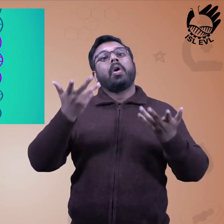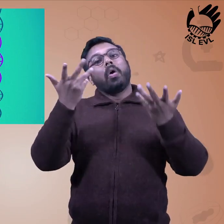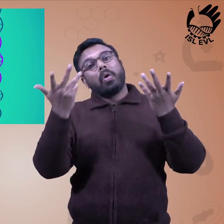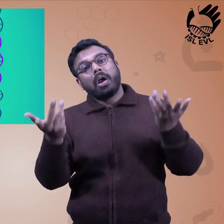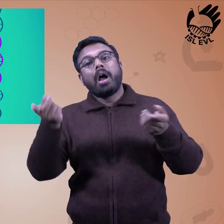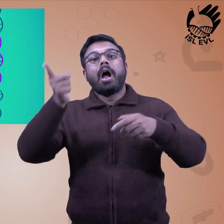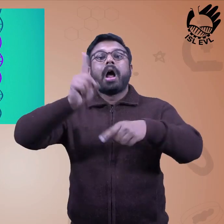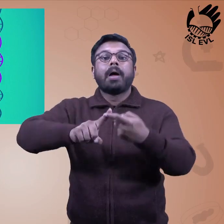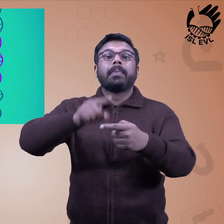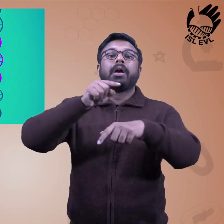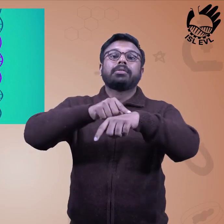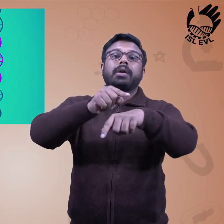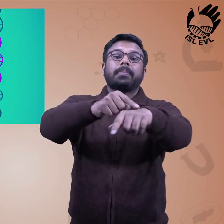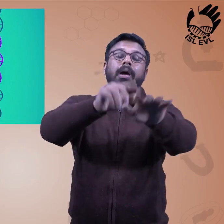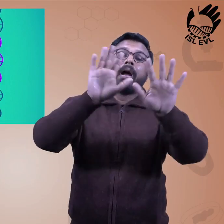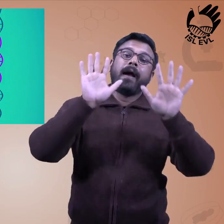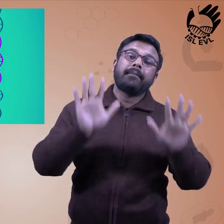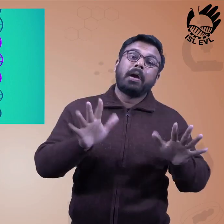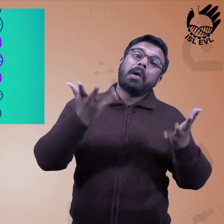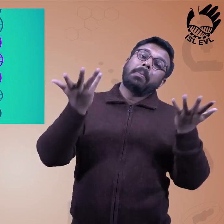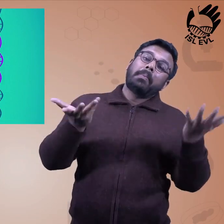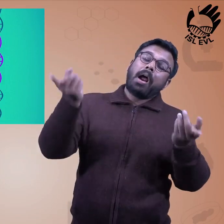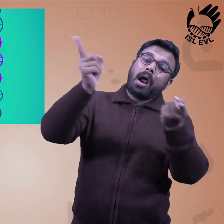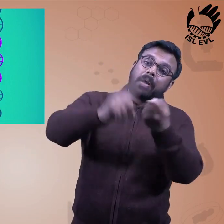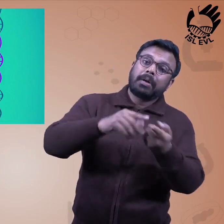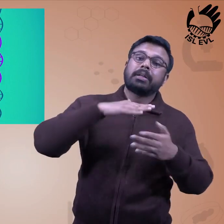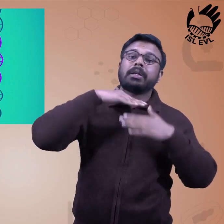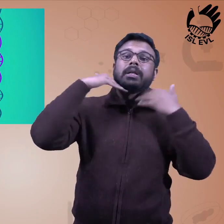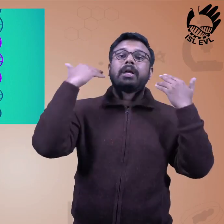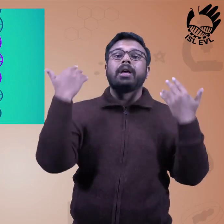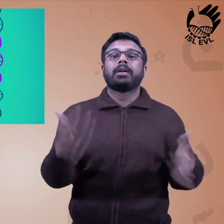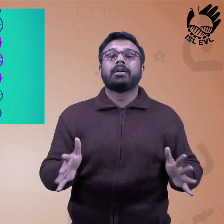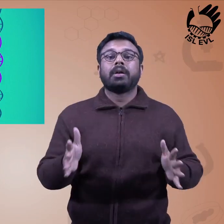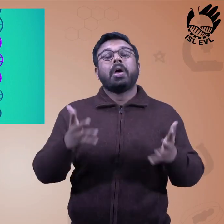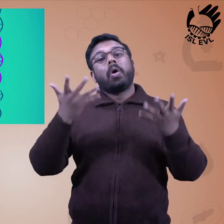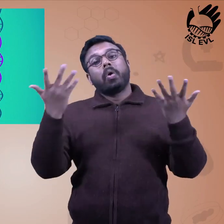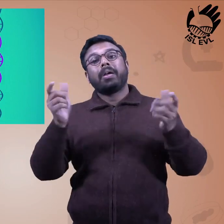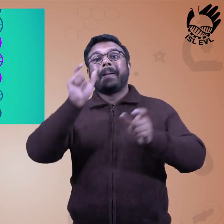and sometimes even death